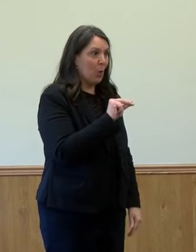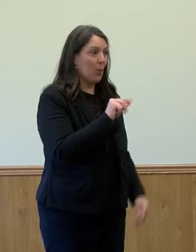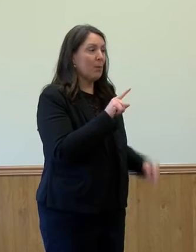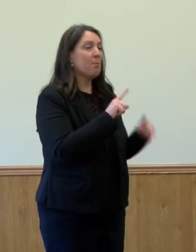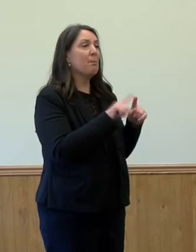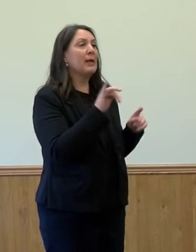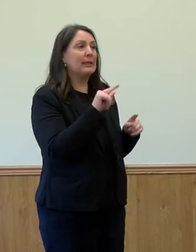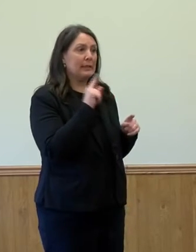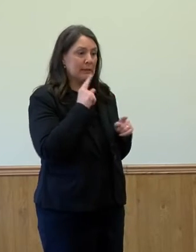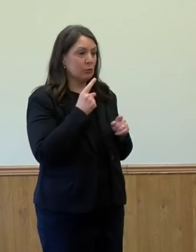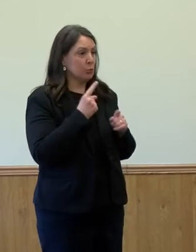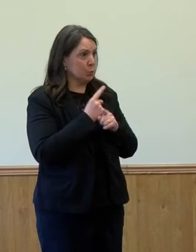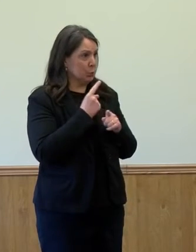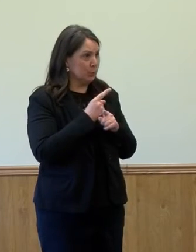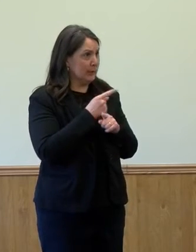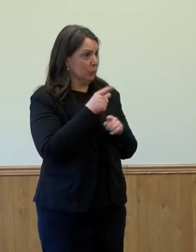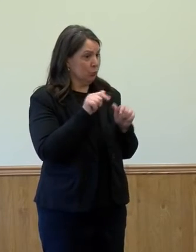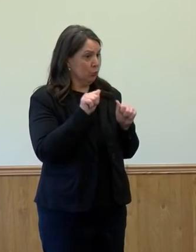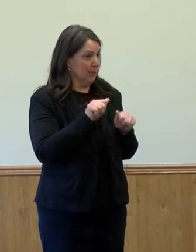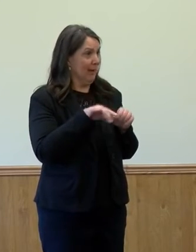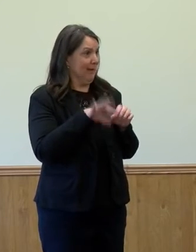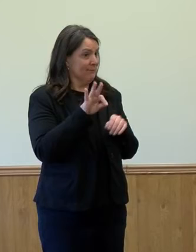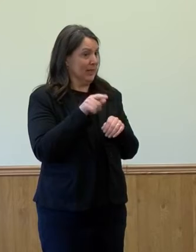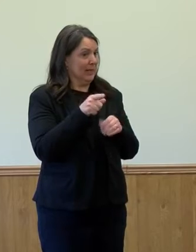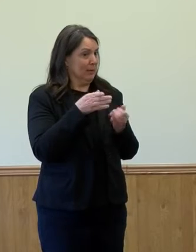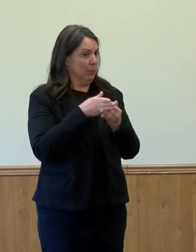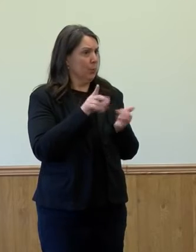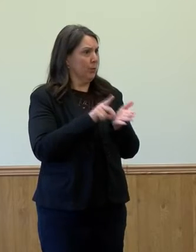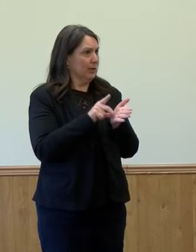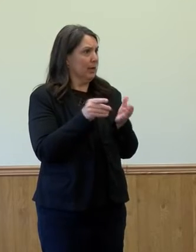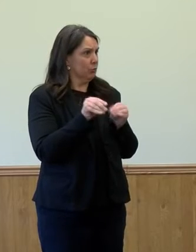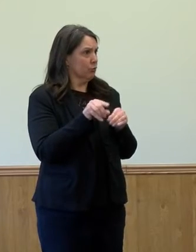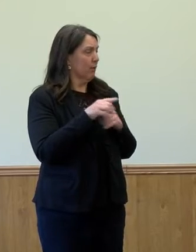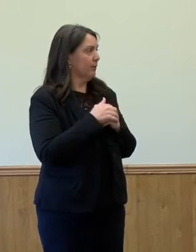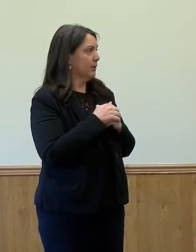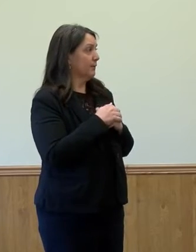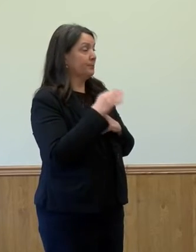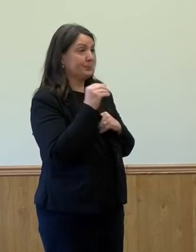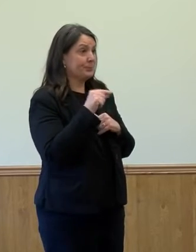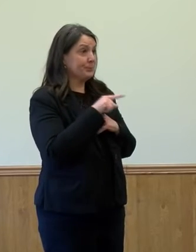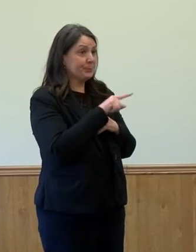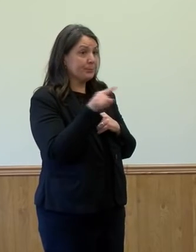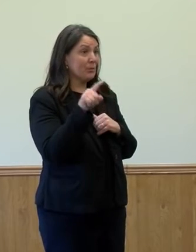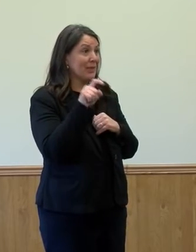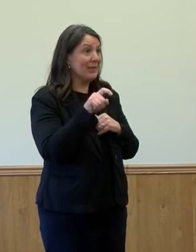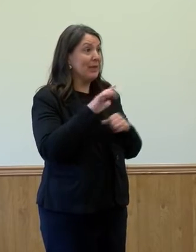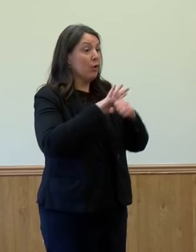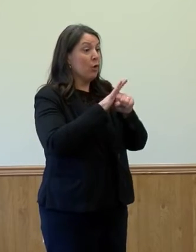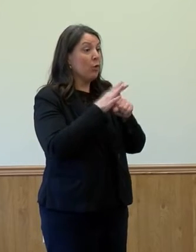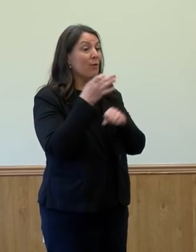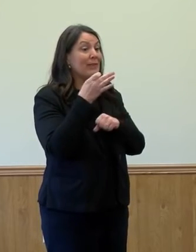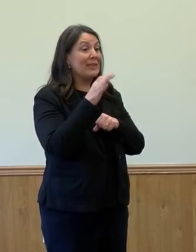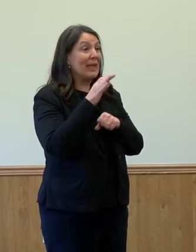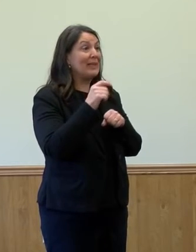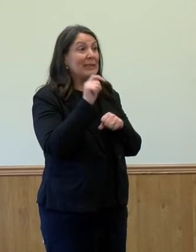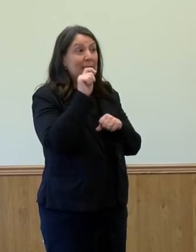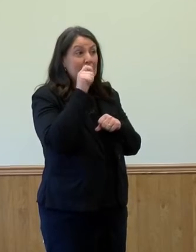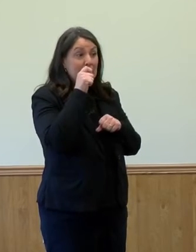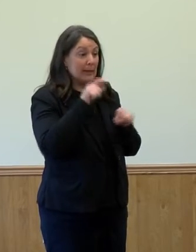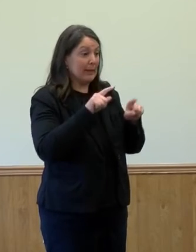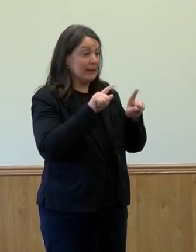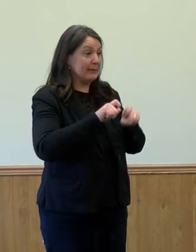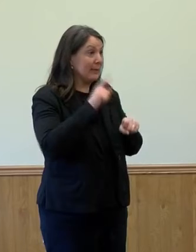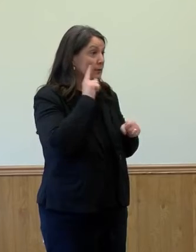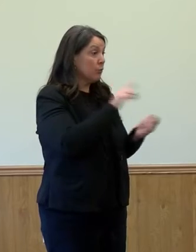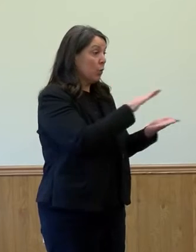routine and is accessible to our community. In addition, patients who need a COVID-19 test for school or